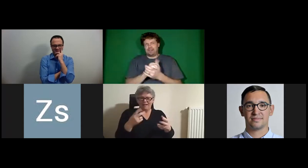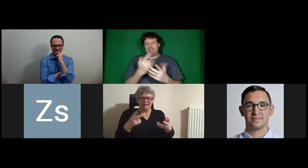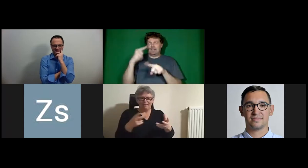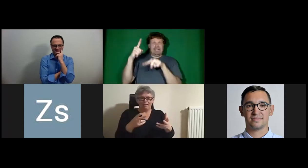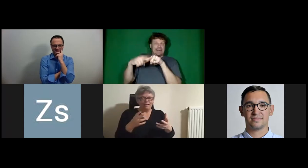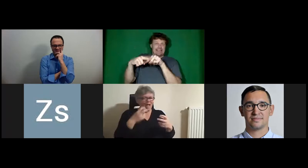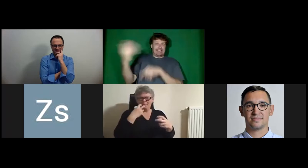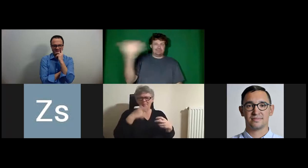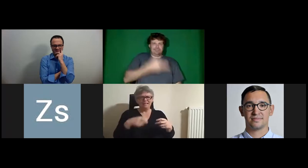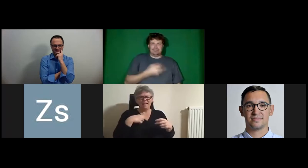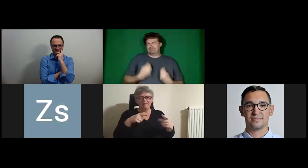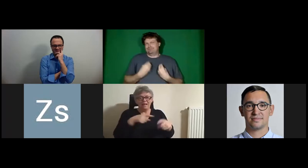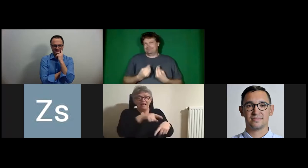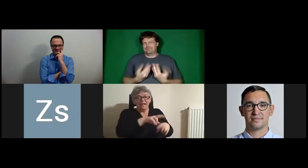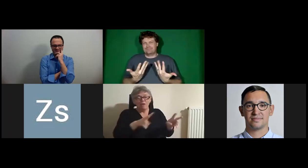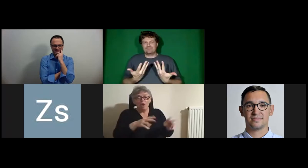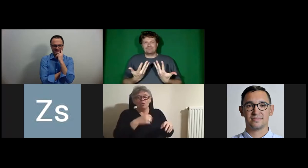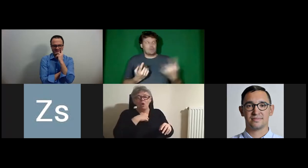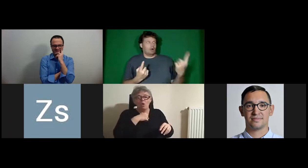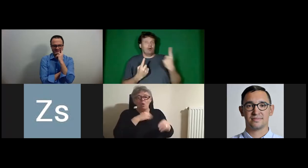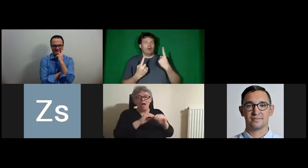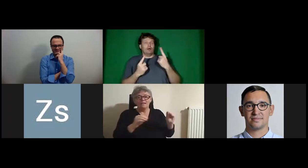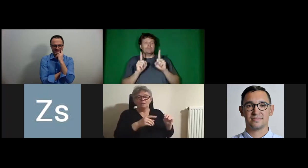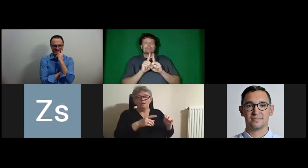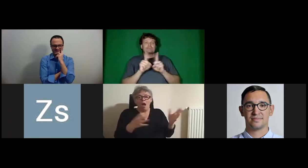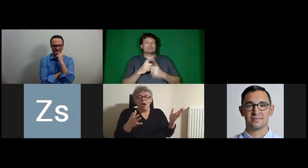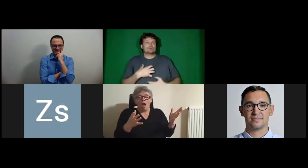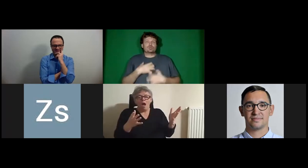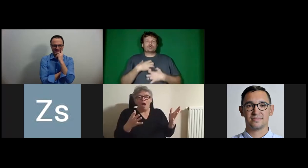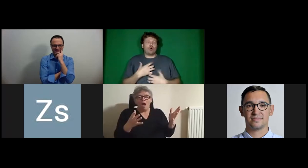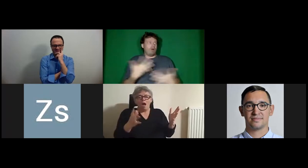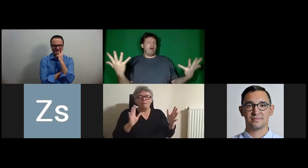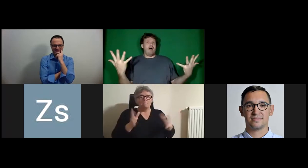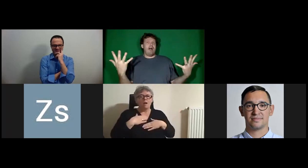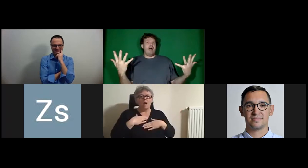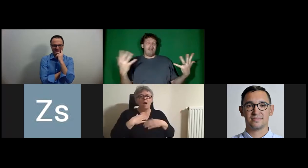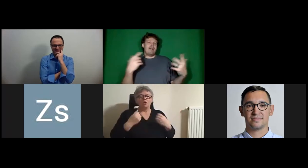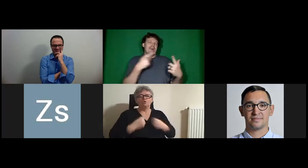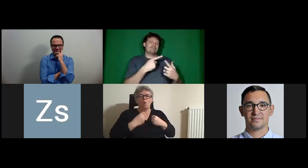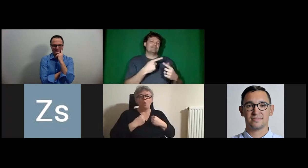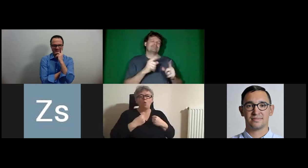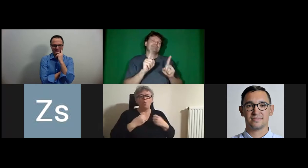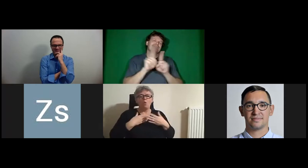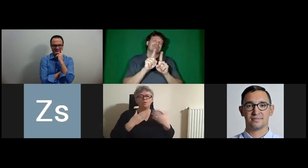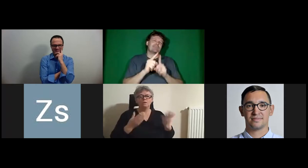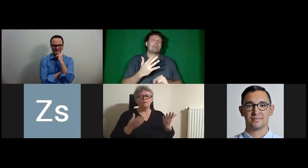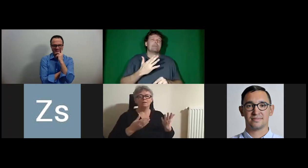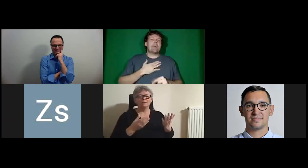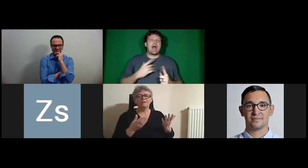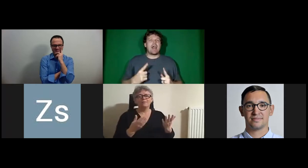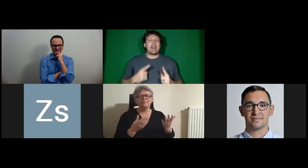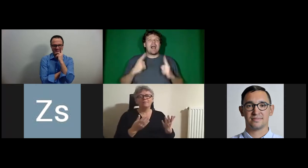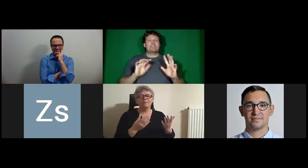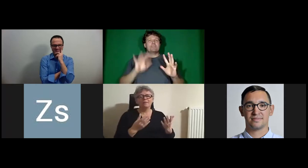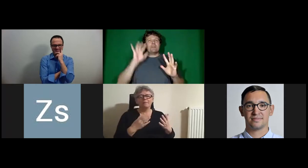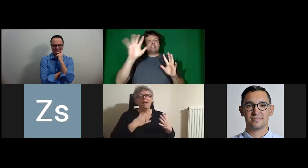I said, you know, your Greek coach, remember this person? She's here. And I'm like, no, that's impossible. She's all the way in Greece. So